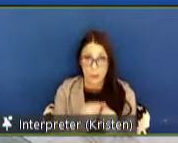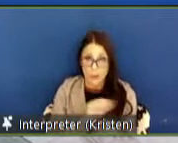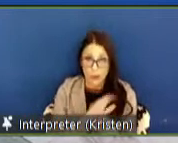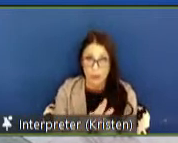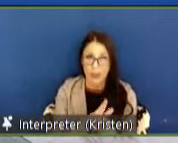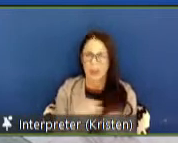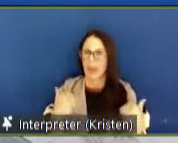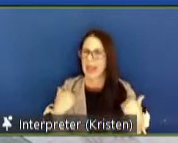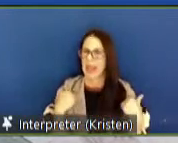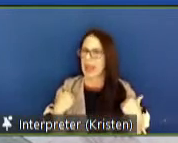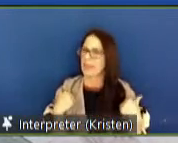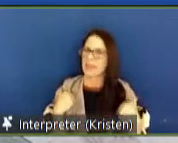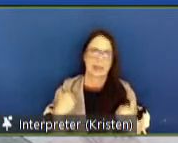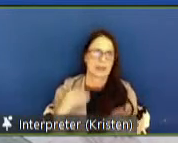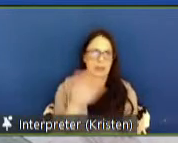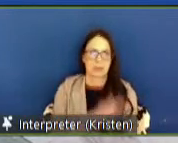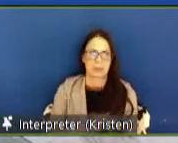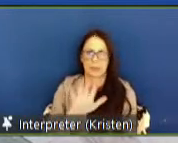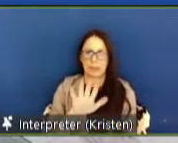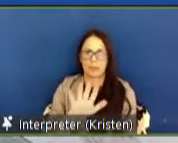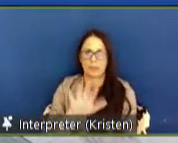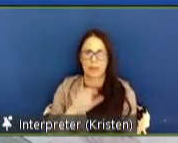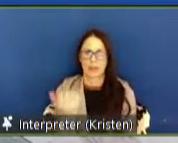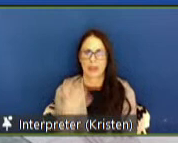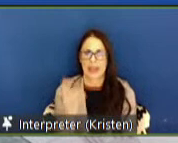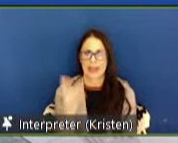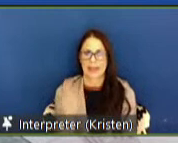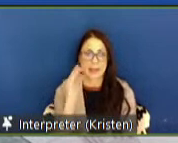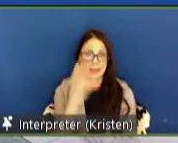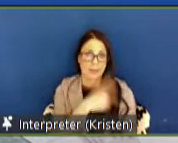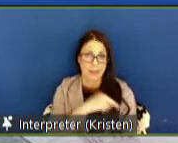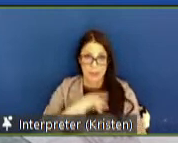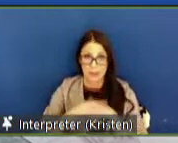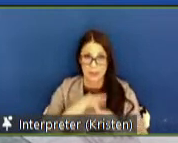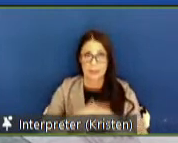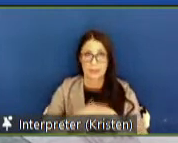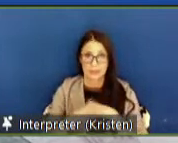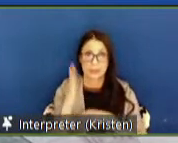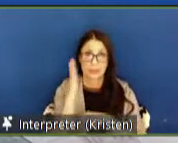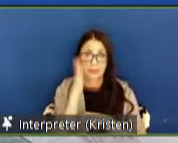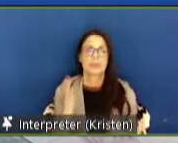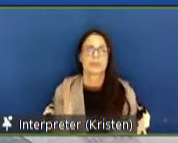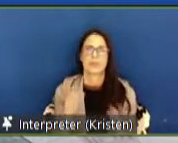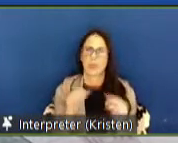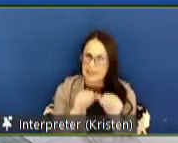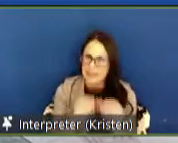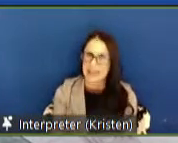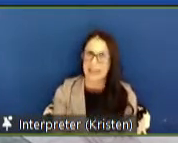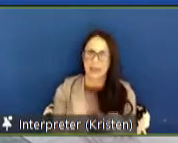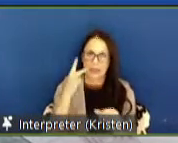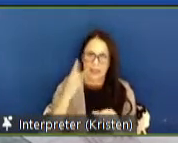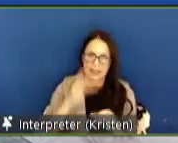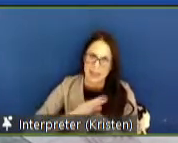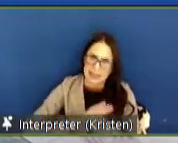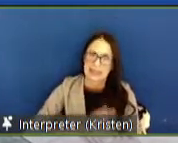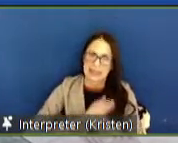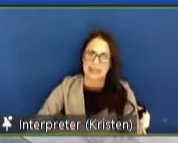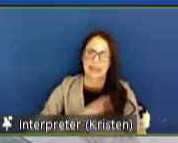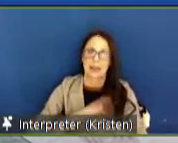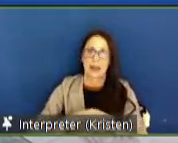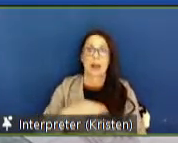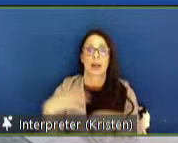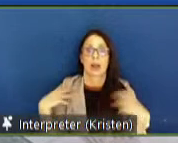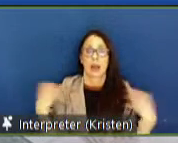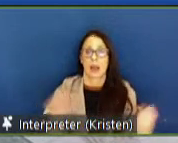about 518 hospital beds available. And so we continue to see stress on our healthcare system. We continue